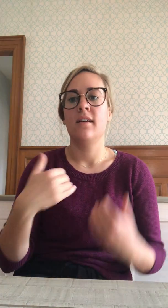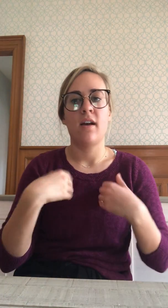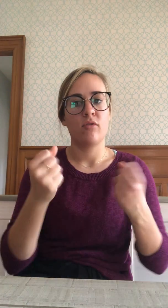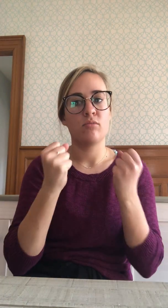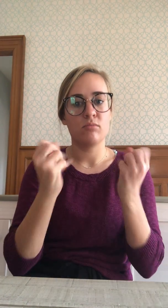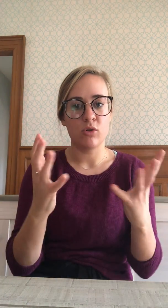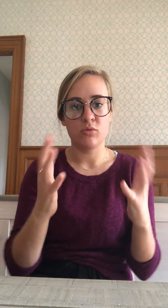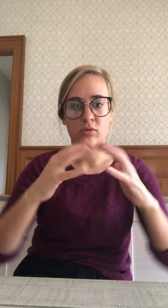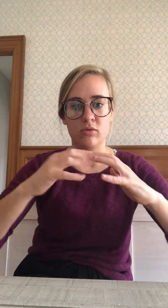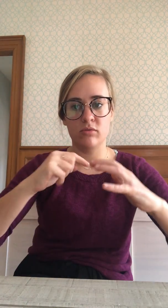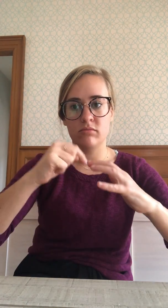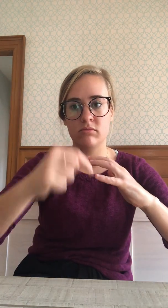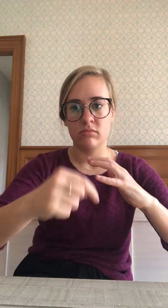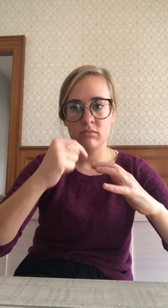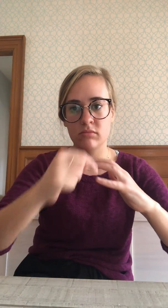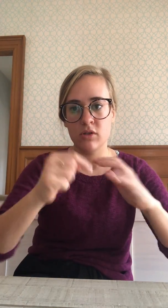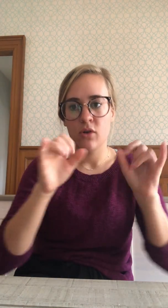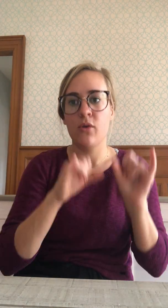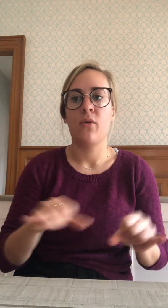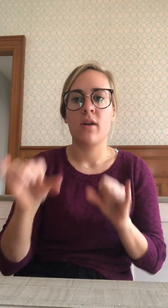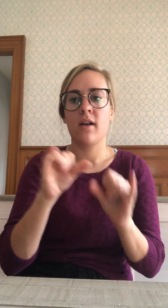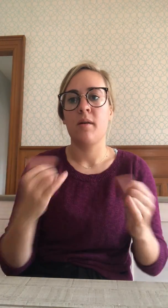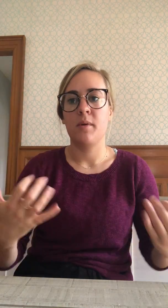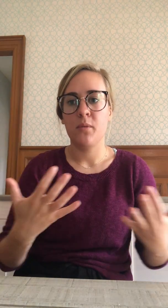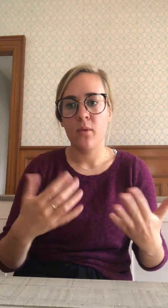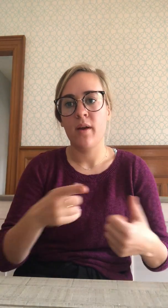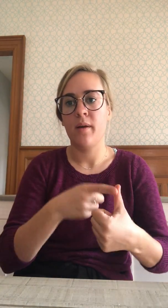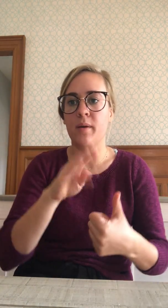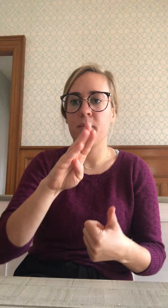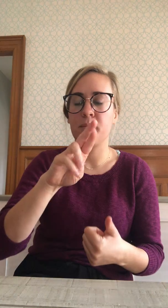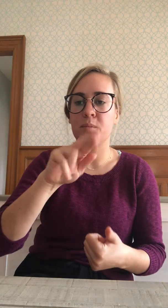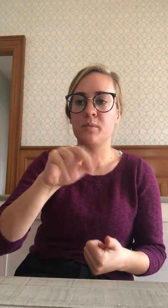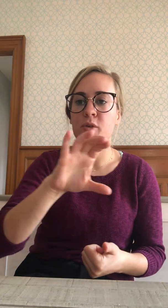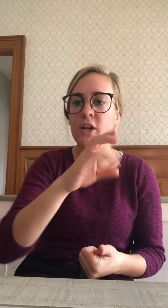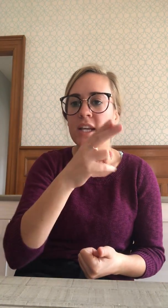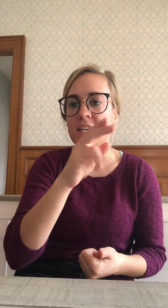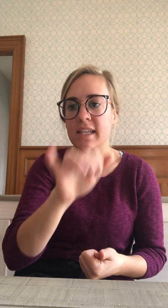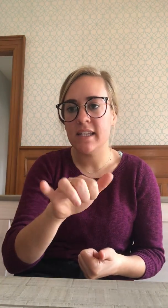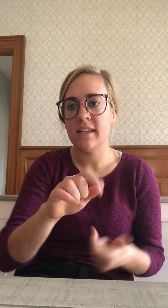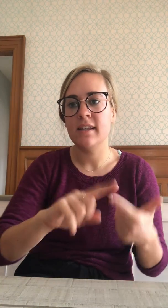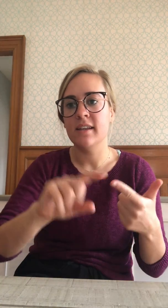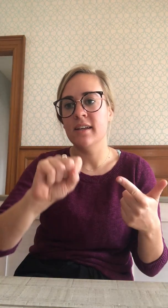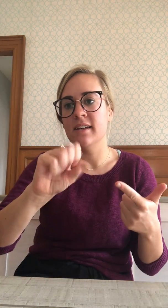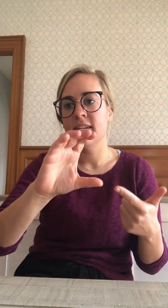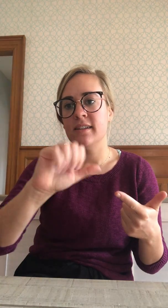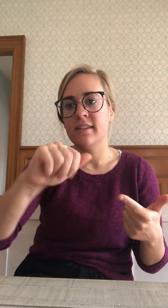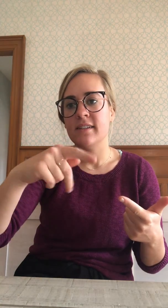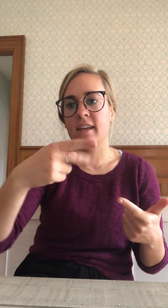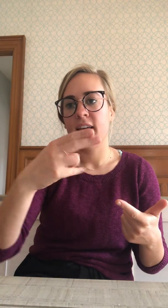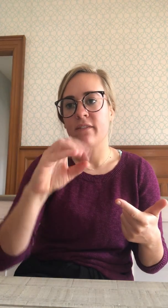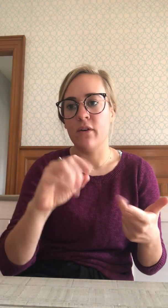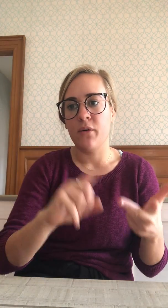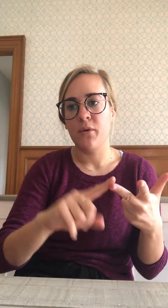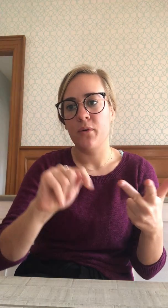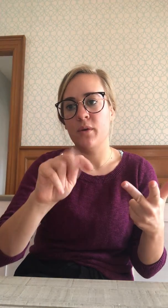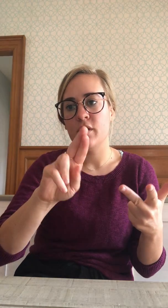brachycephaly, scapocephaly, or trigonocephaly. In a severe case with multiple sutures being involved, you can